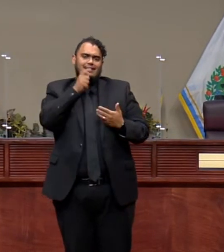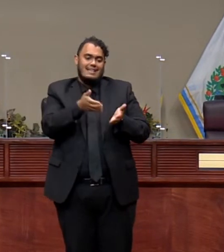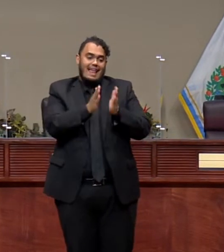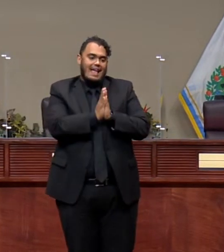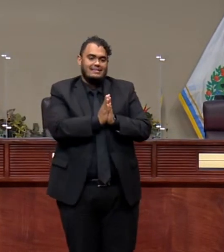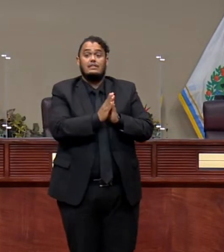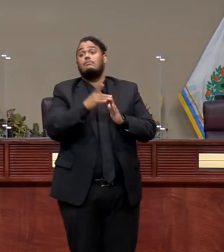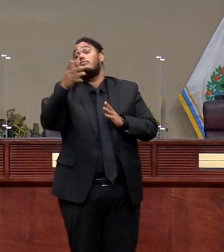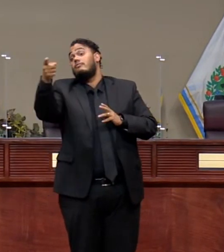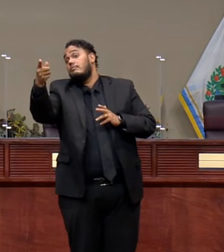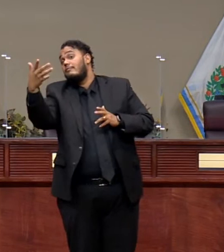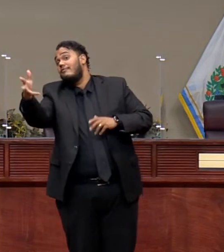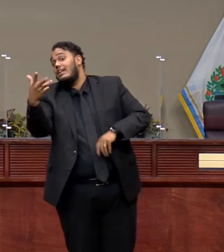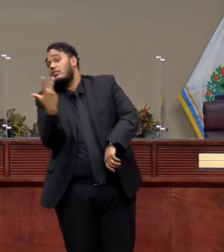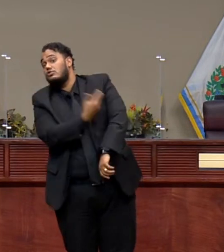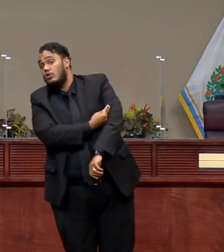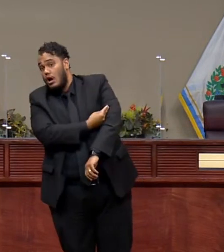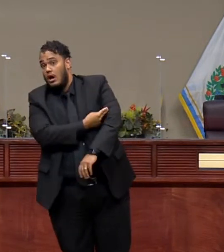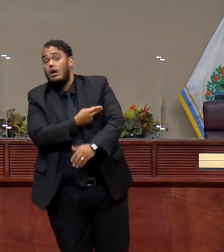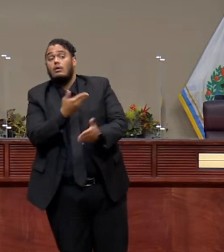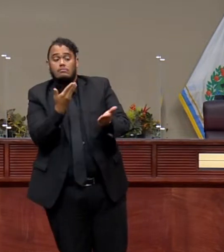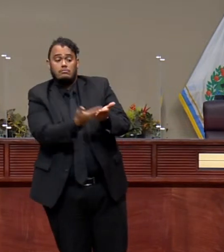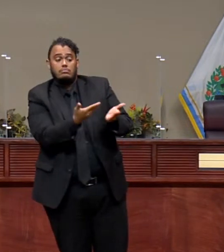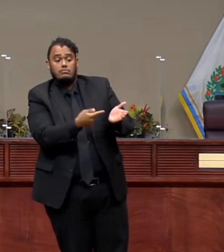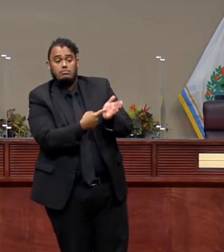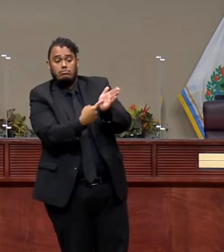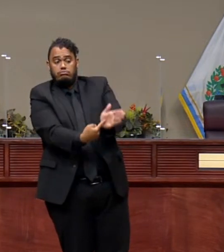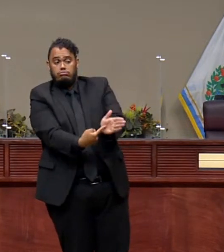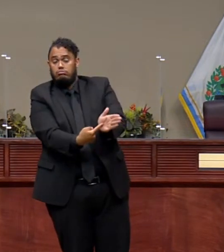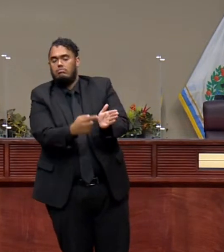attest that they were vaccinated.